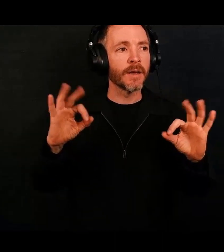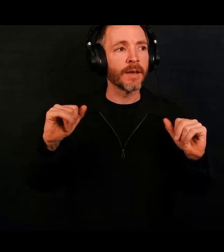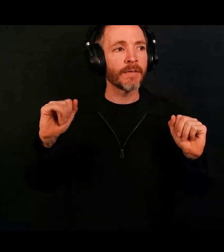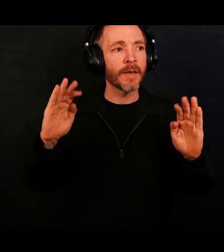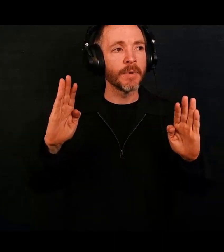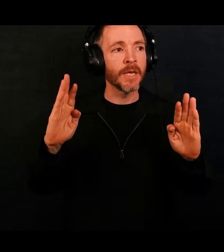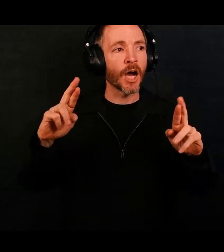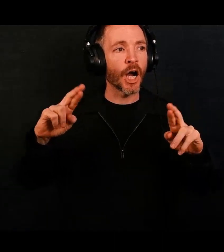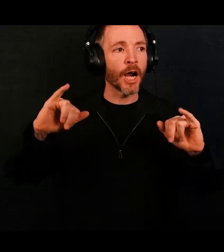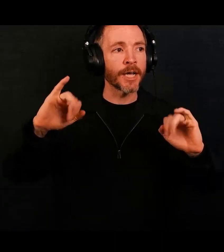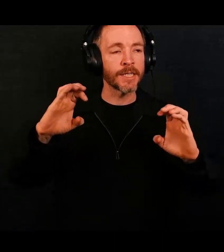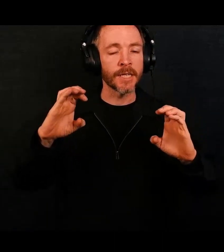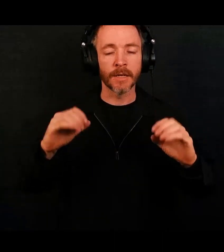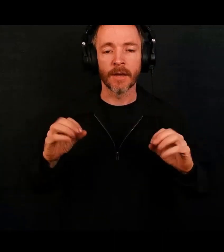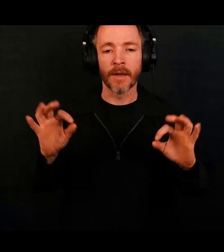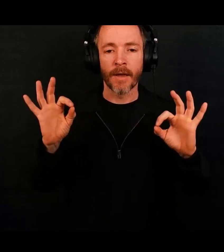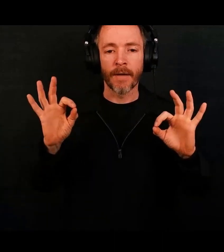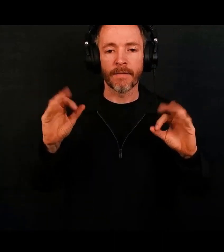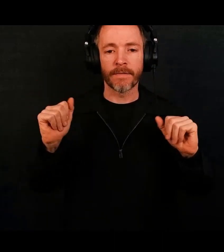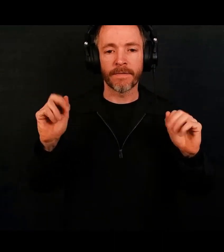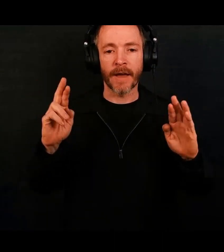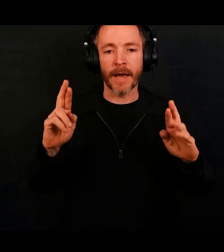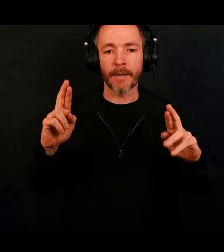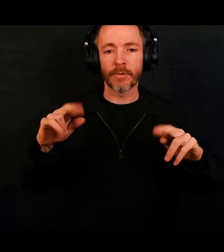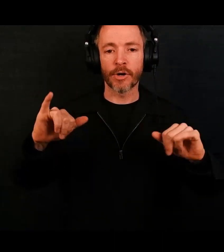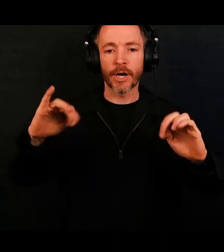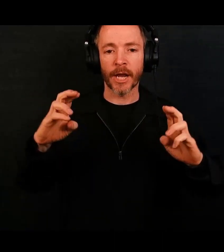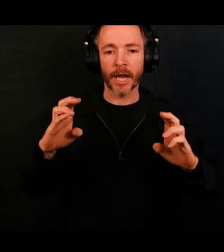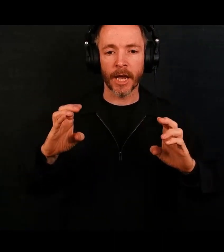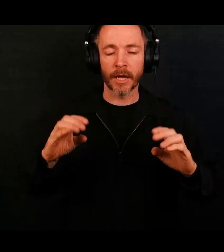fabric, Fabric,